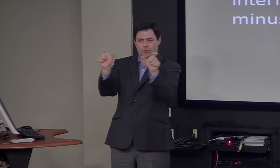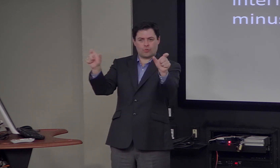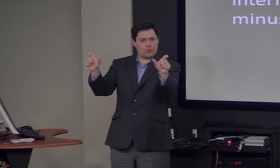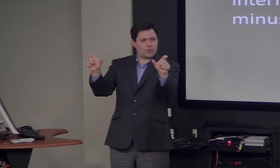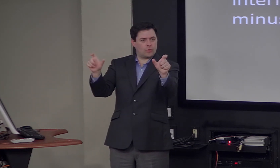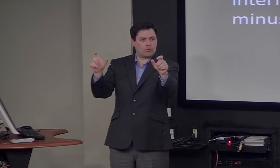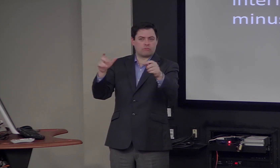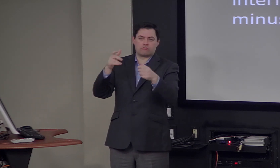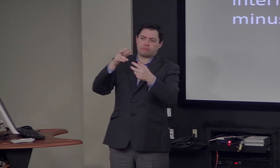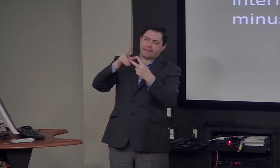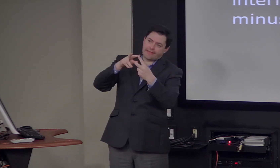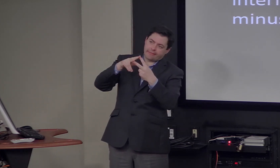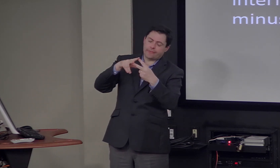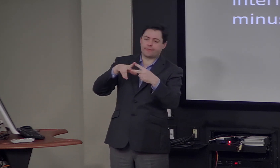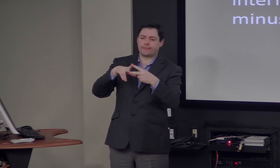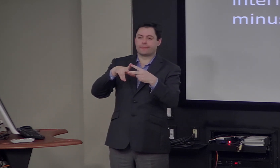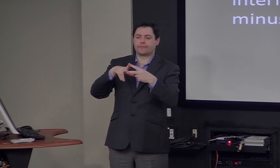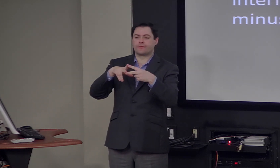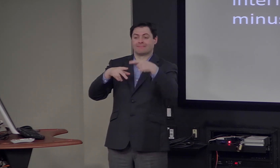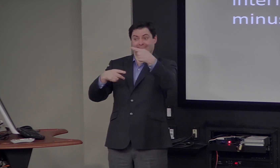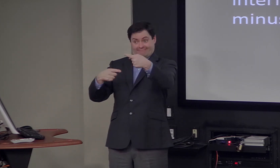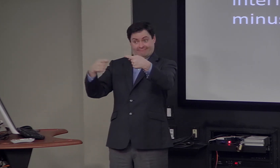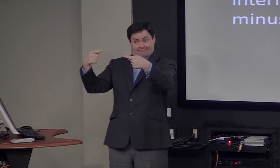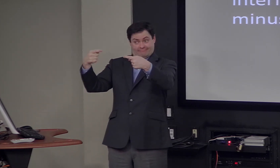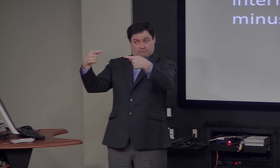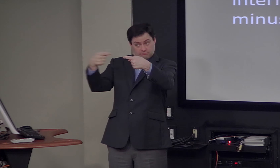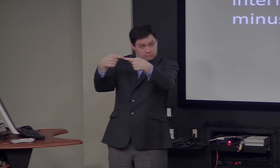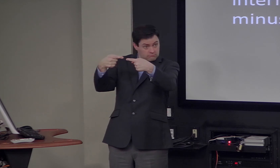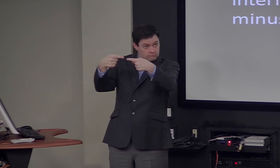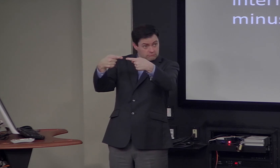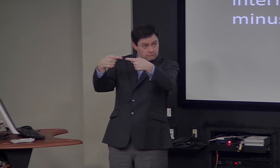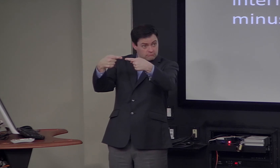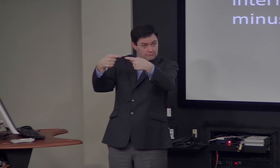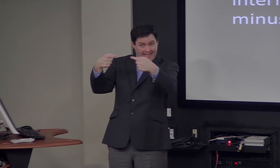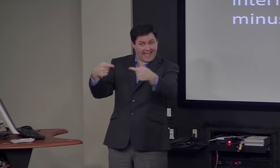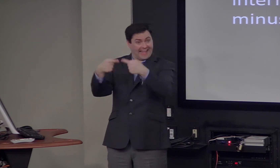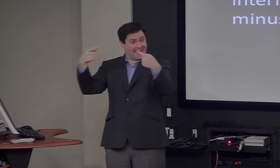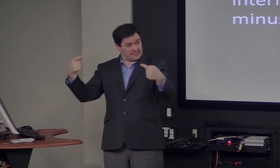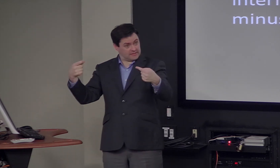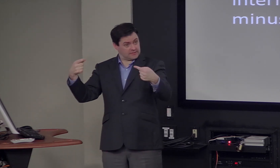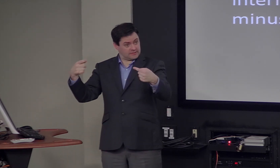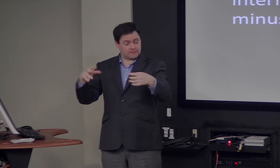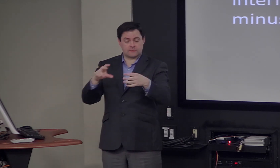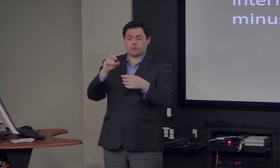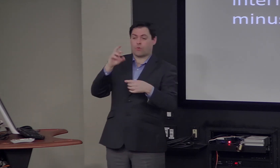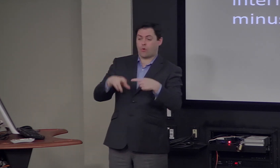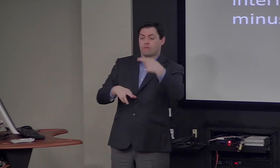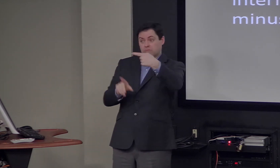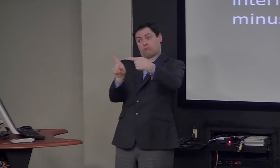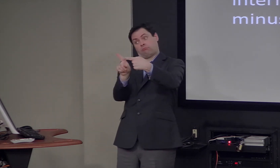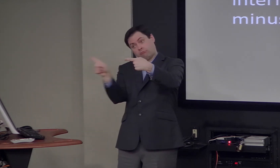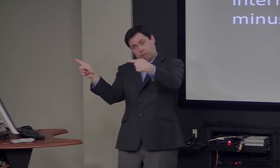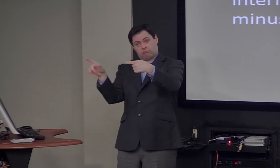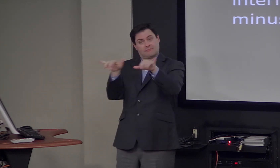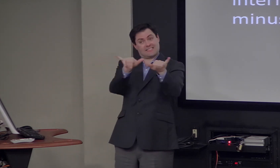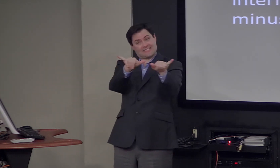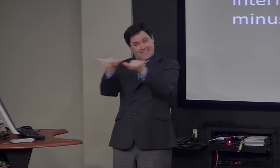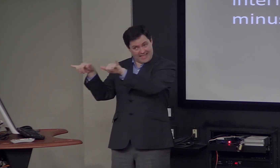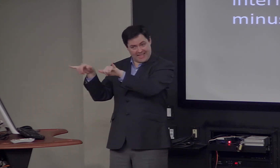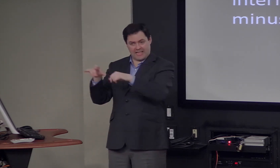going the other way, they had to hit another button. And then that was followed by another task where there was an arrow, a target arrow with another arrow with it. They